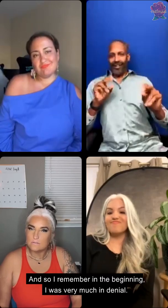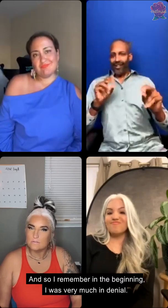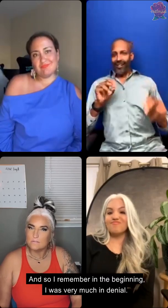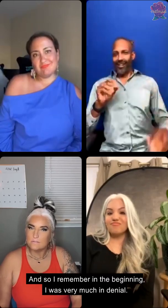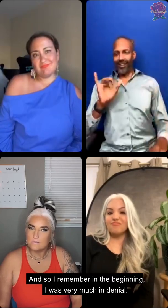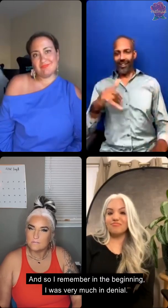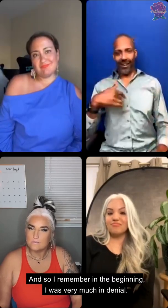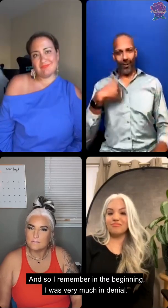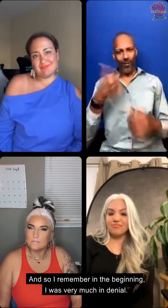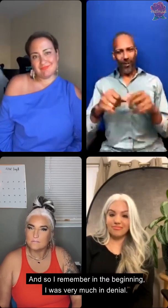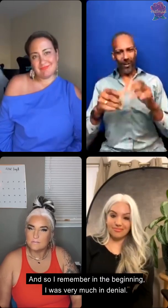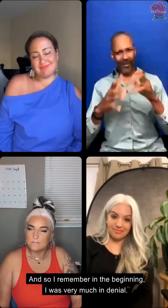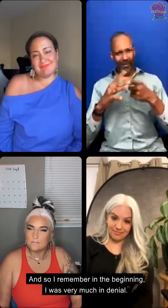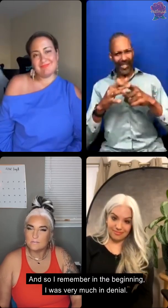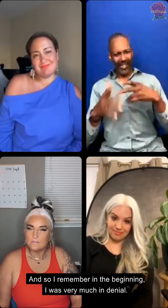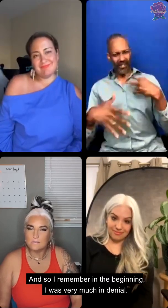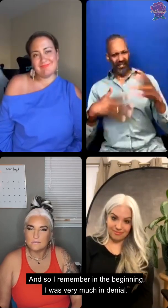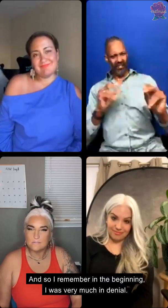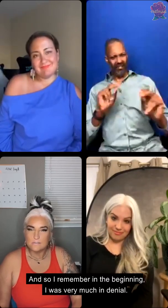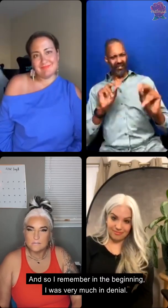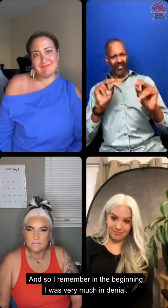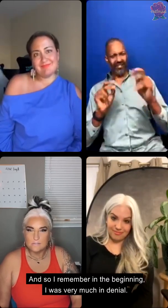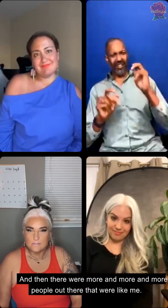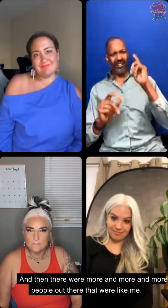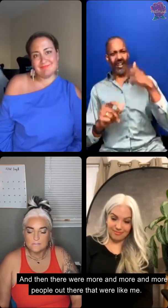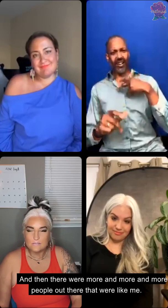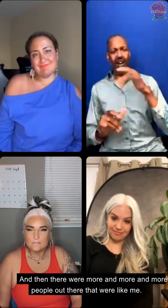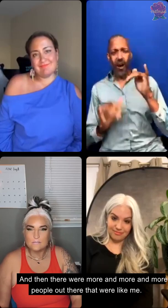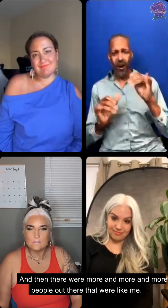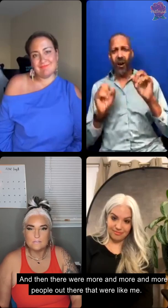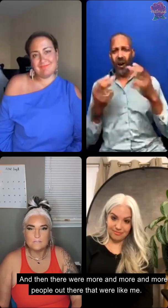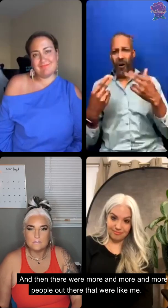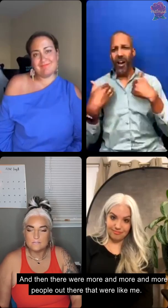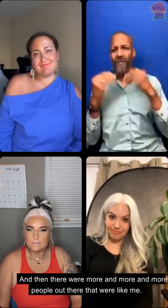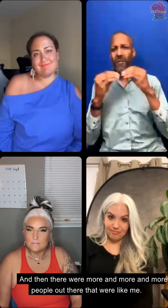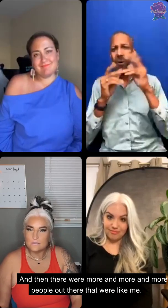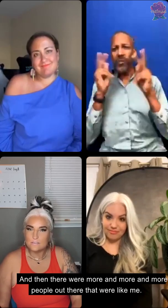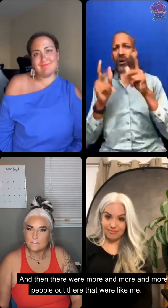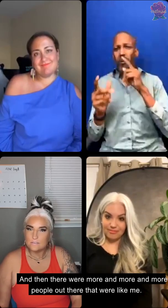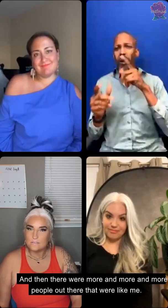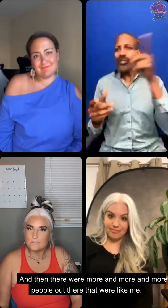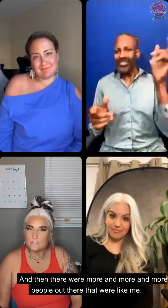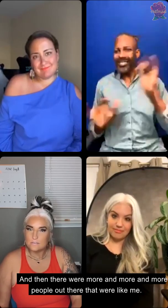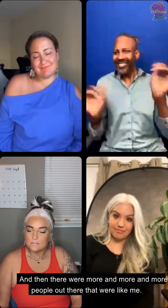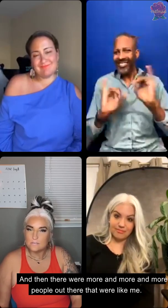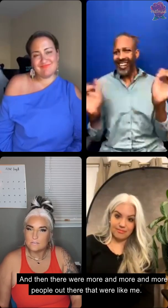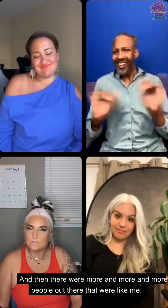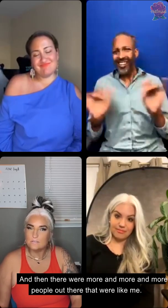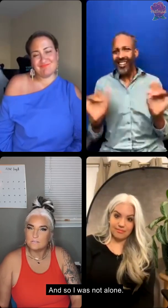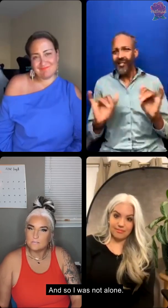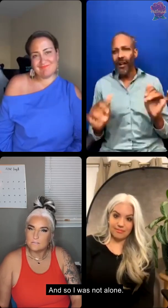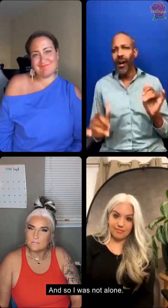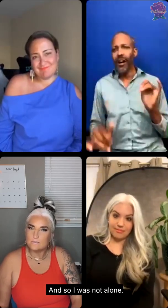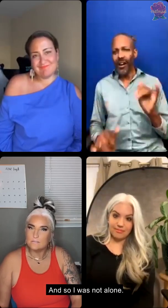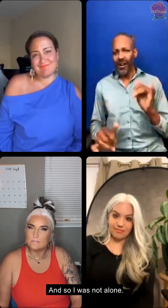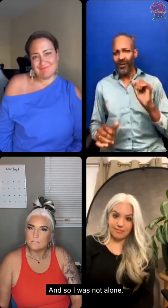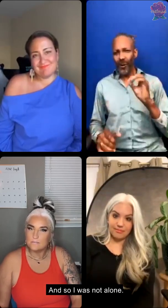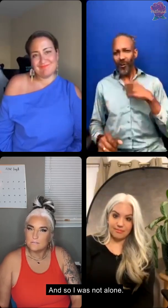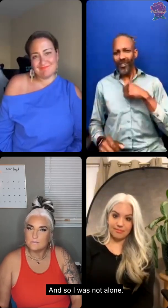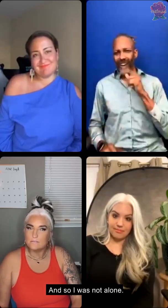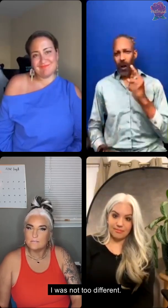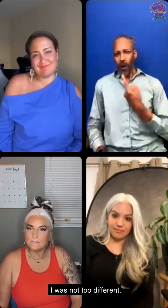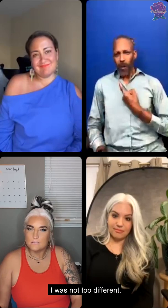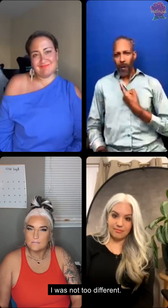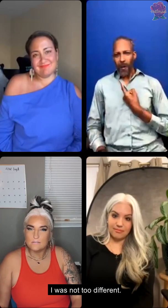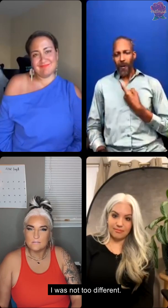That's not me. And so I remember in the beginning, I was very much in denial. And then there were more and more and more people out there that were like me. And so